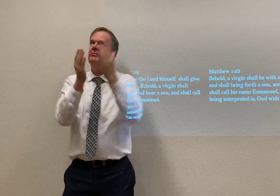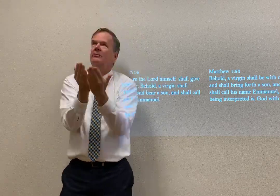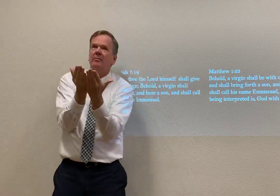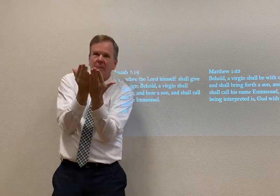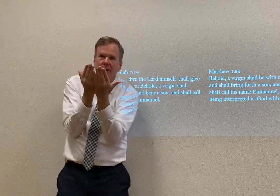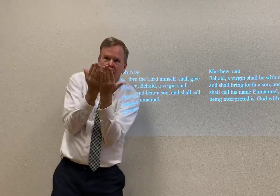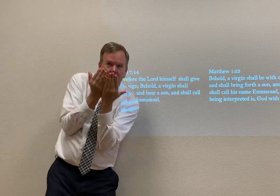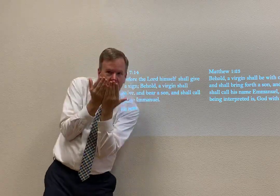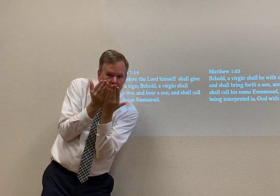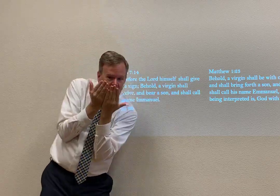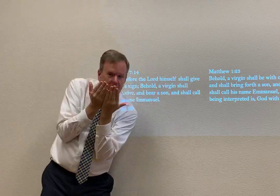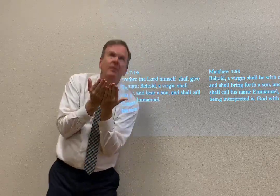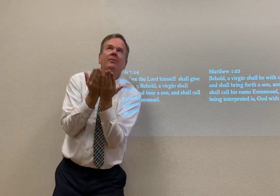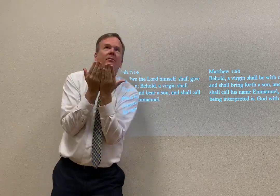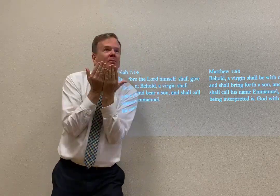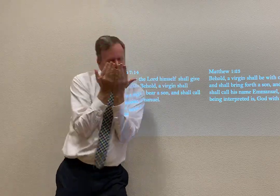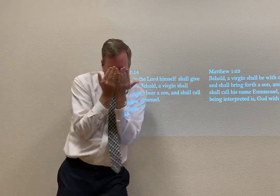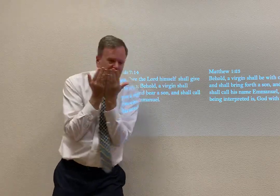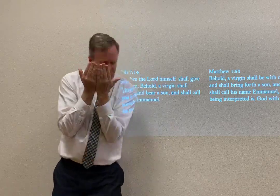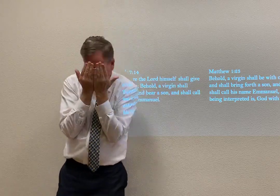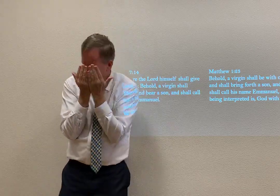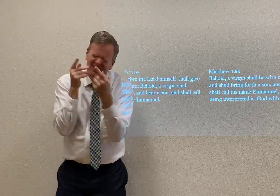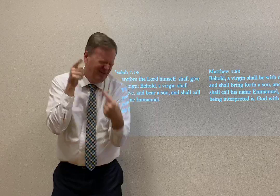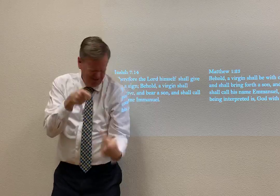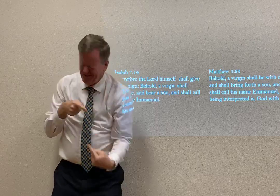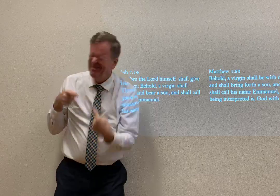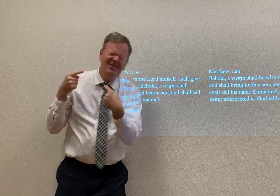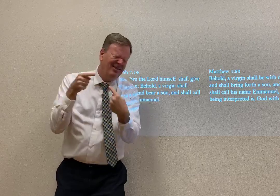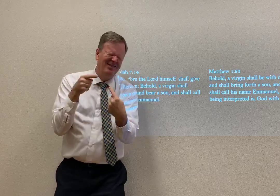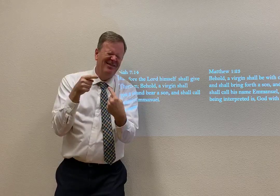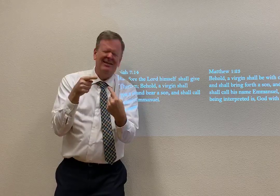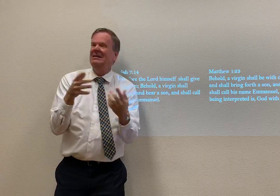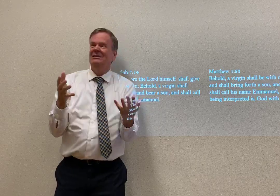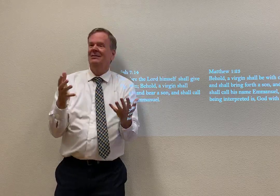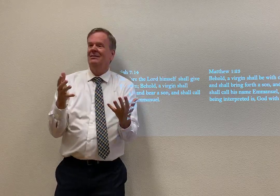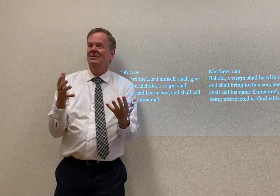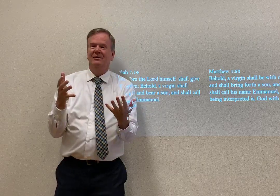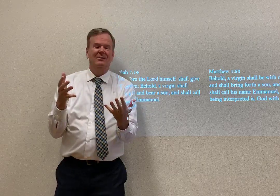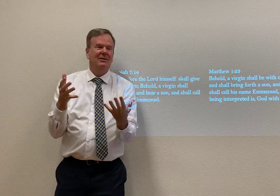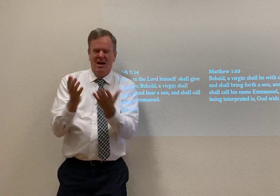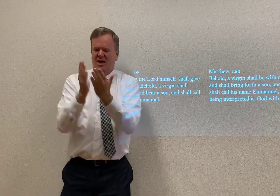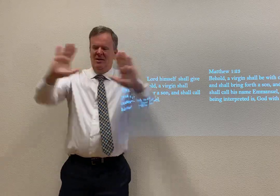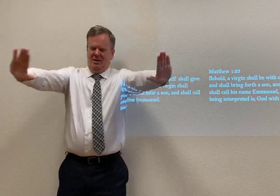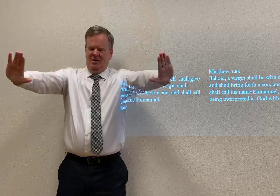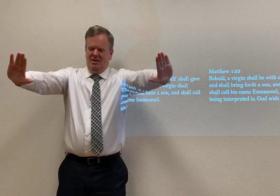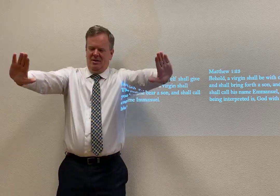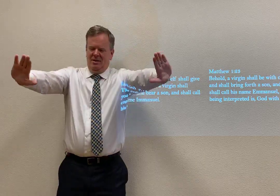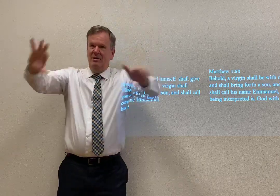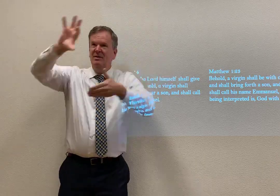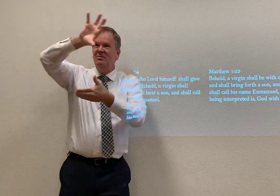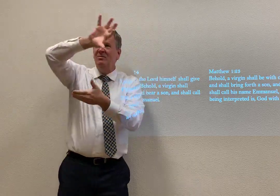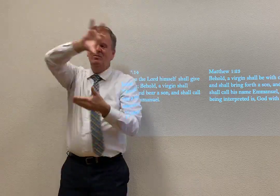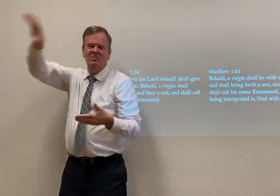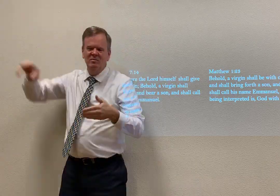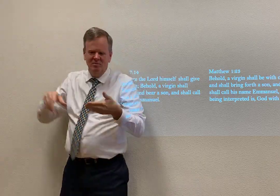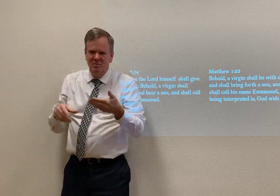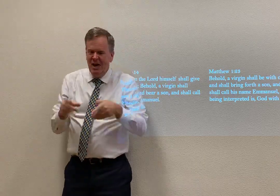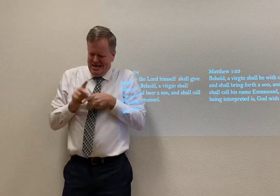and when you have that in your mind, you try to read your Bible, it's a struggle. It's frustrating. So what you need to do is get rid of